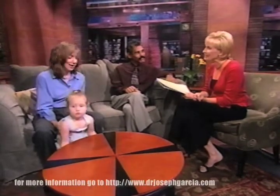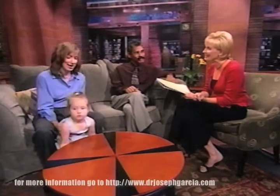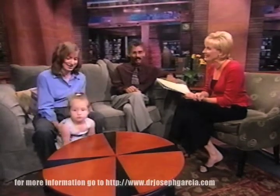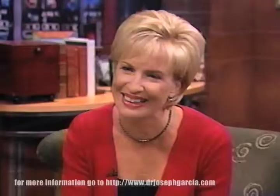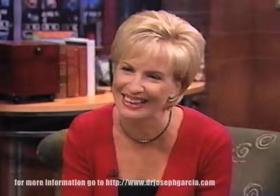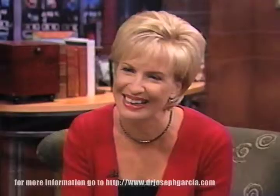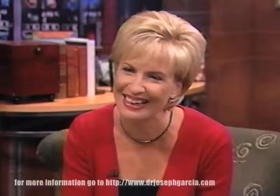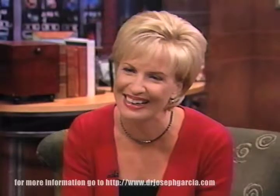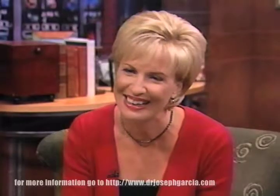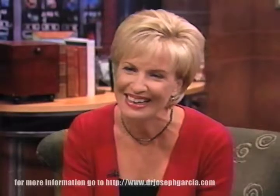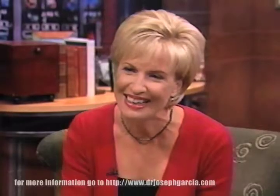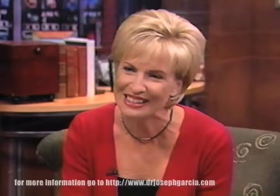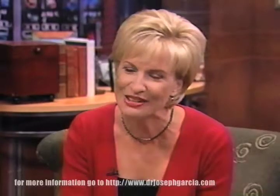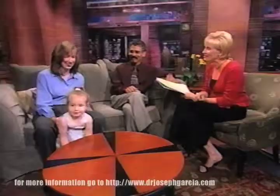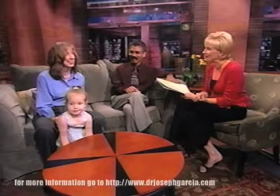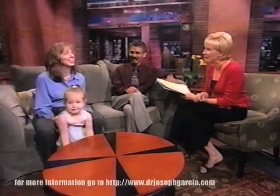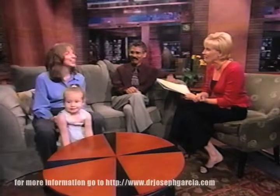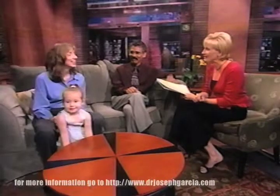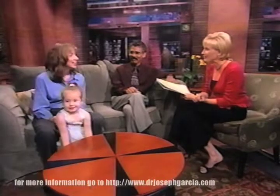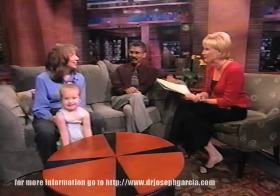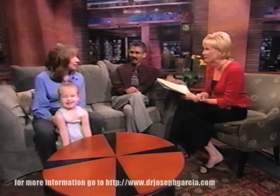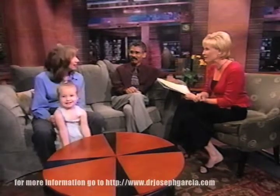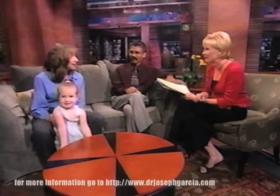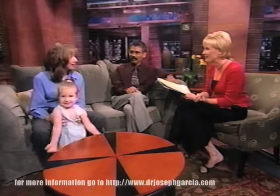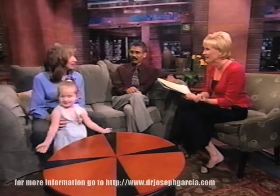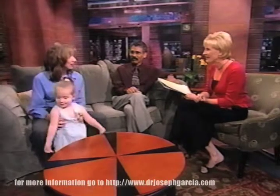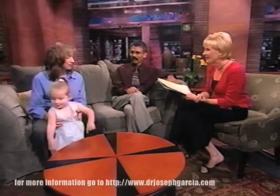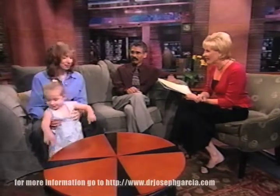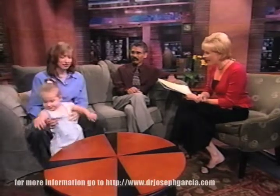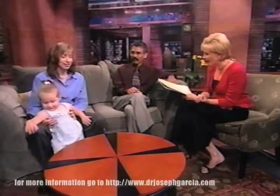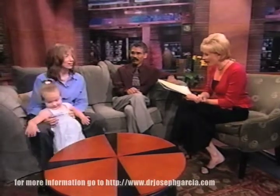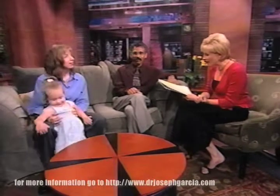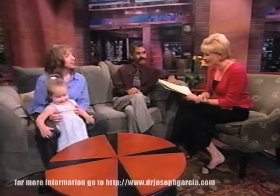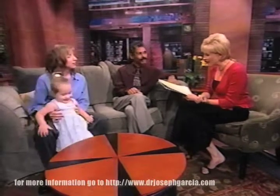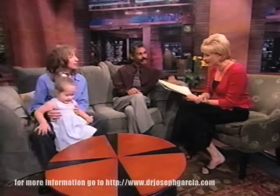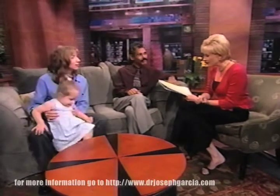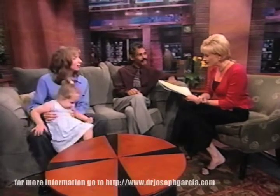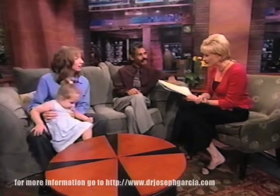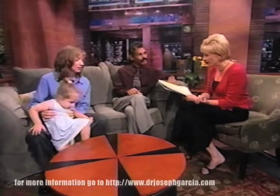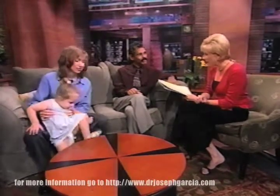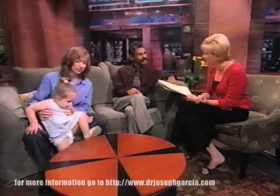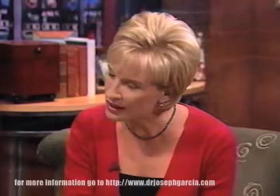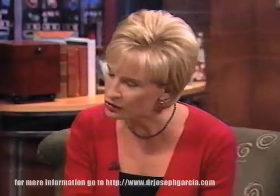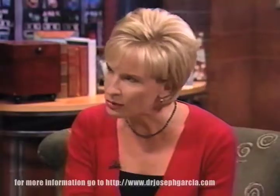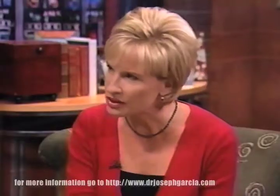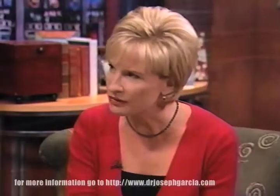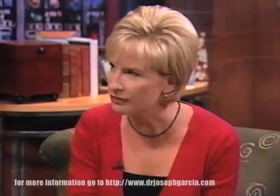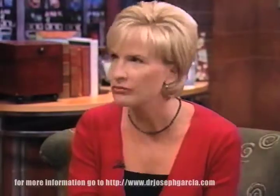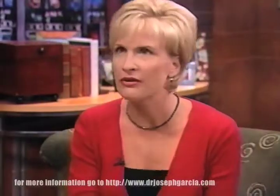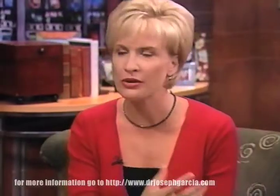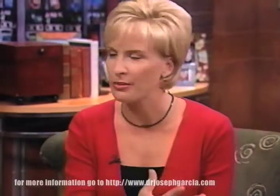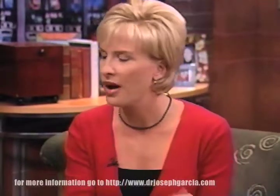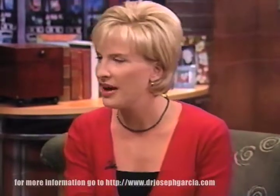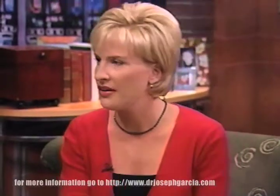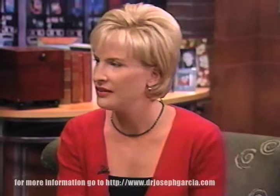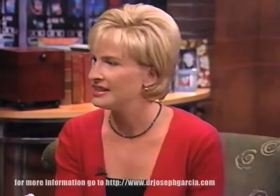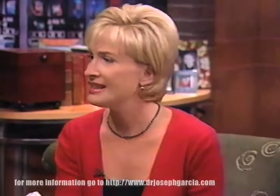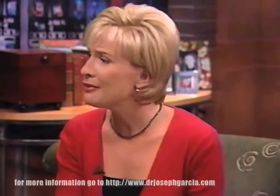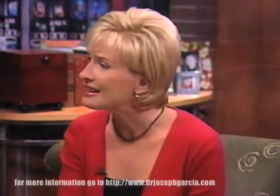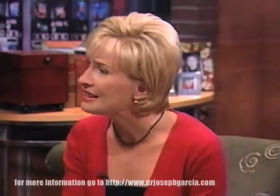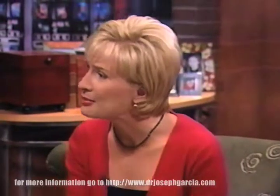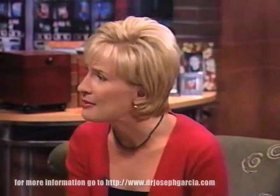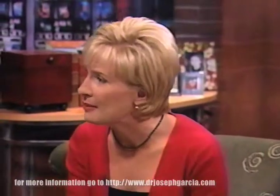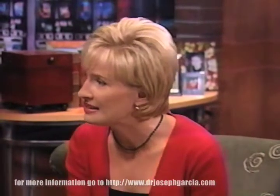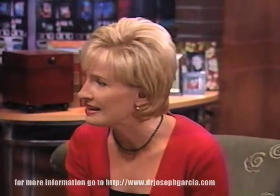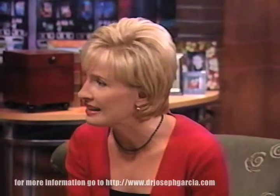twos. Yeah, just about. So this could help a little bit for sure. Yeah, definitely. I want to ask you, Joseph, in terms of if there's a mom out there that says,